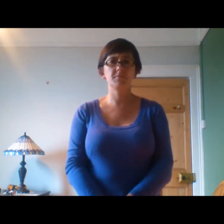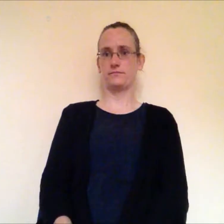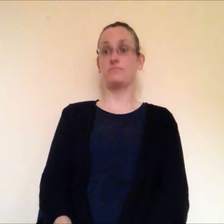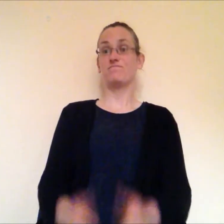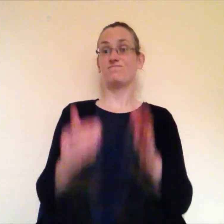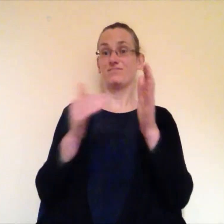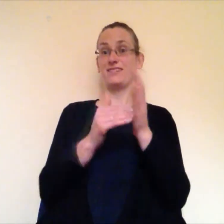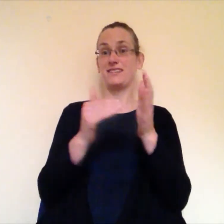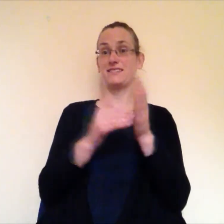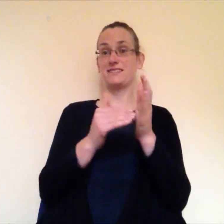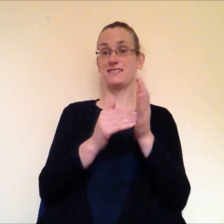To